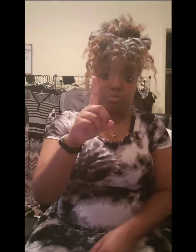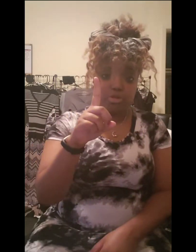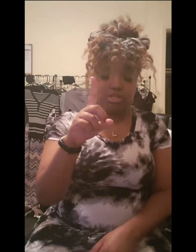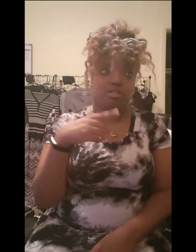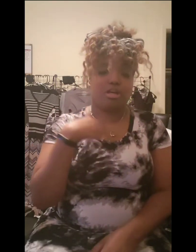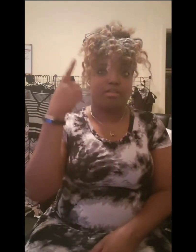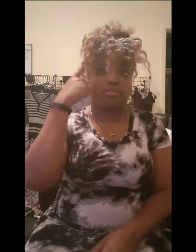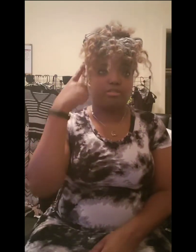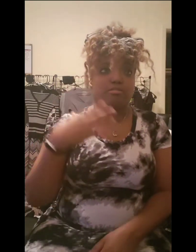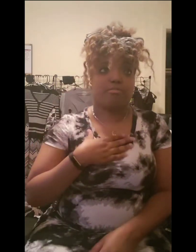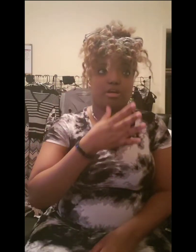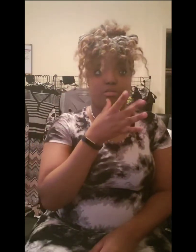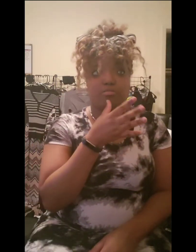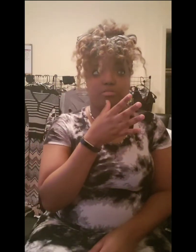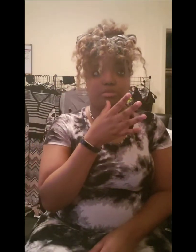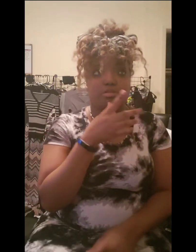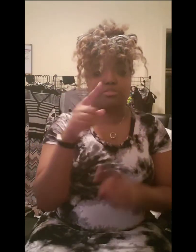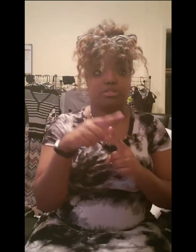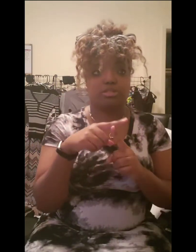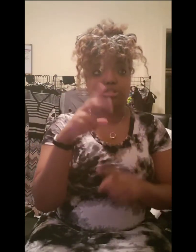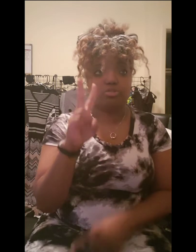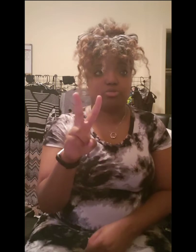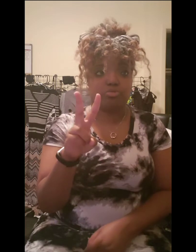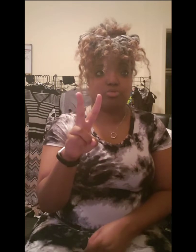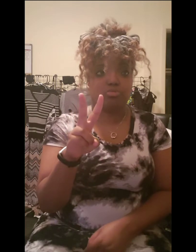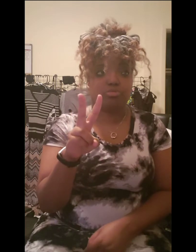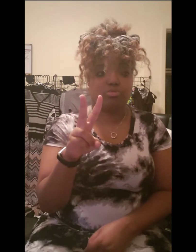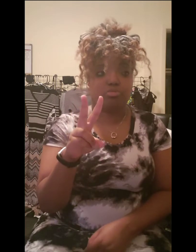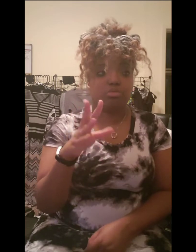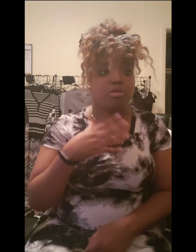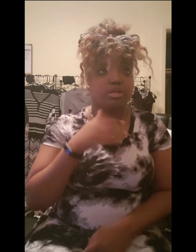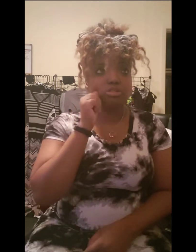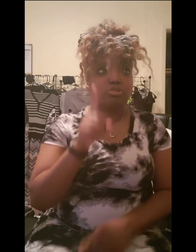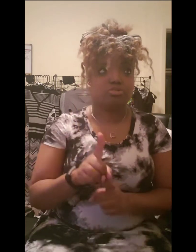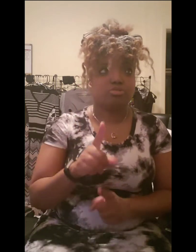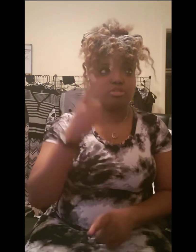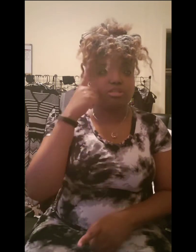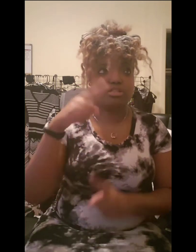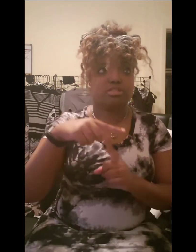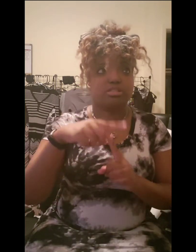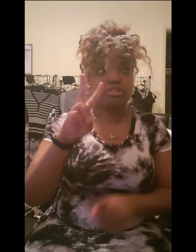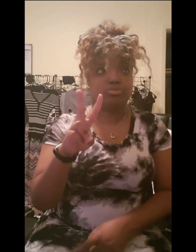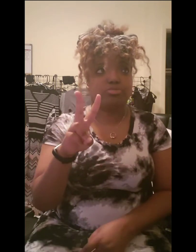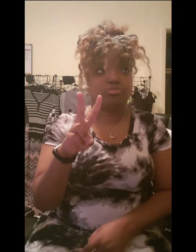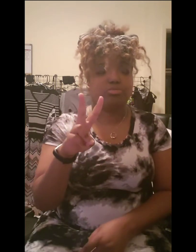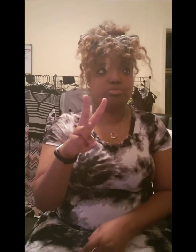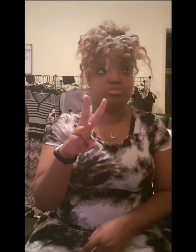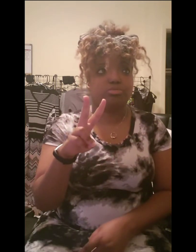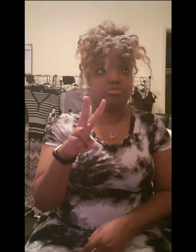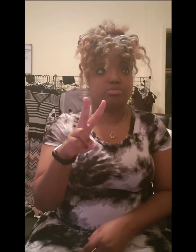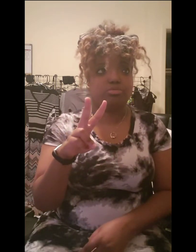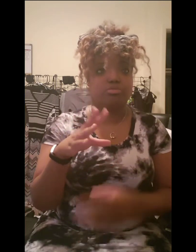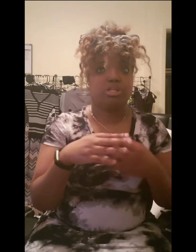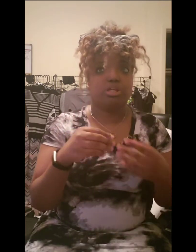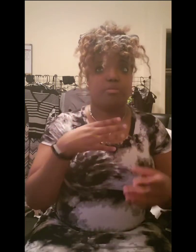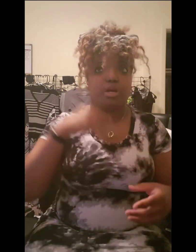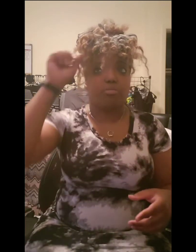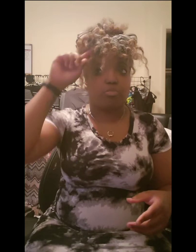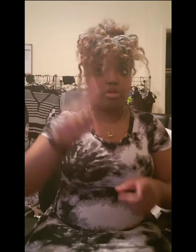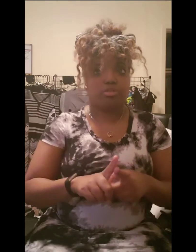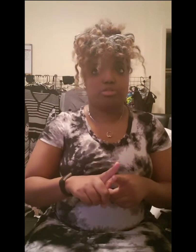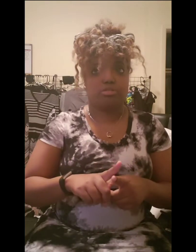but I believe I am T1, obviously. My mom may be T2. My sister, the